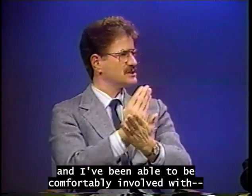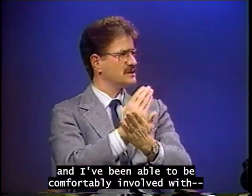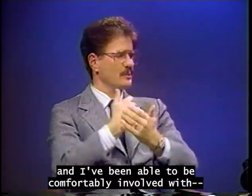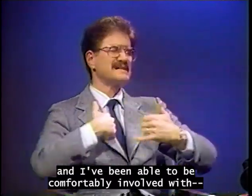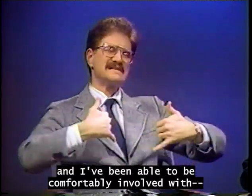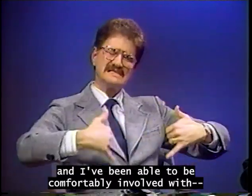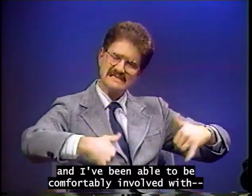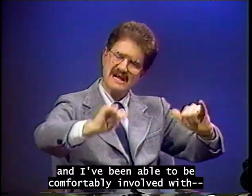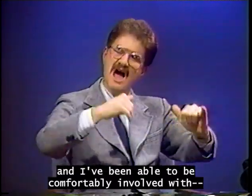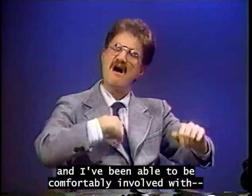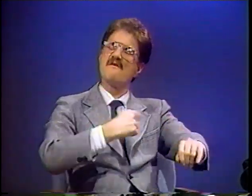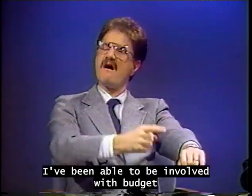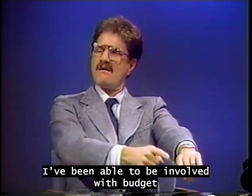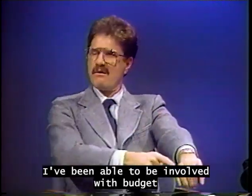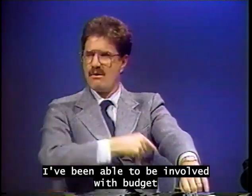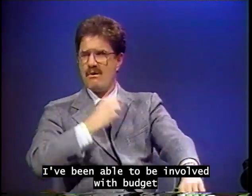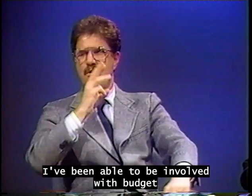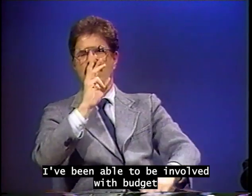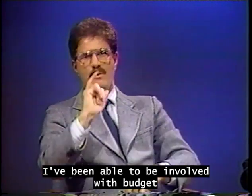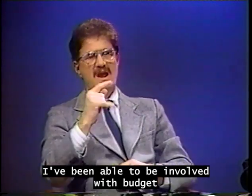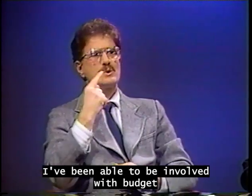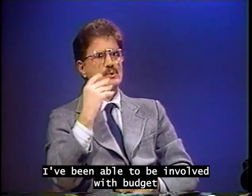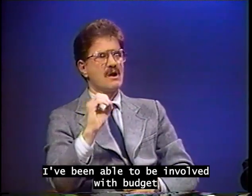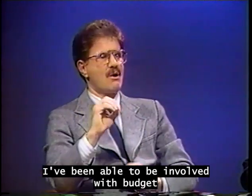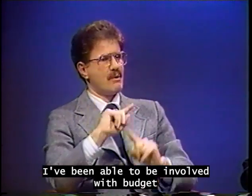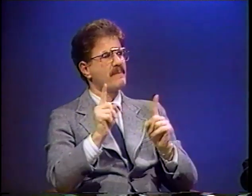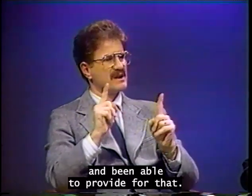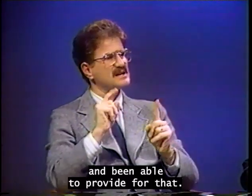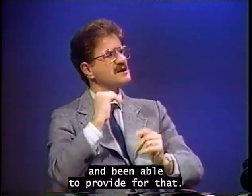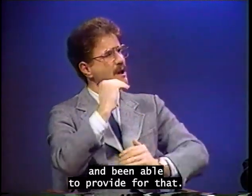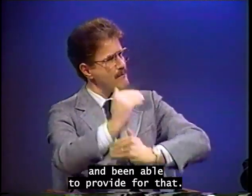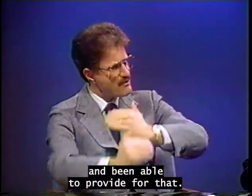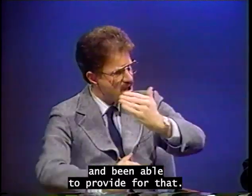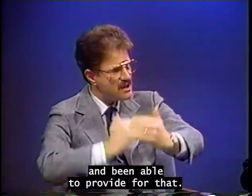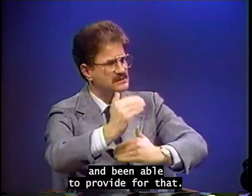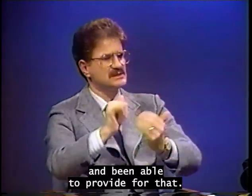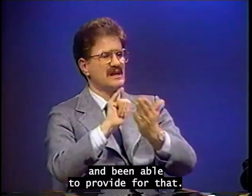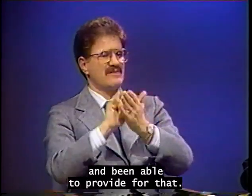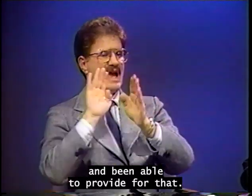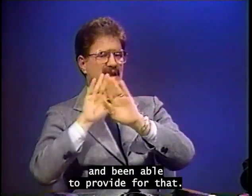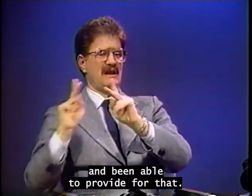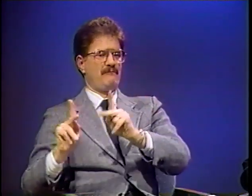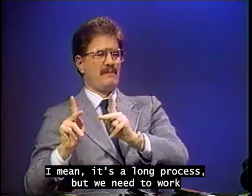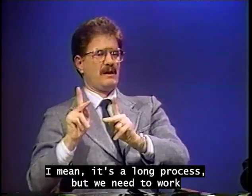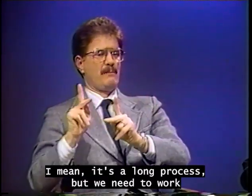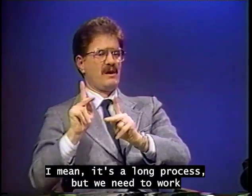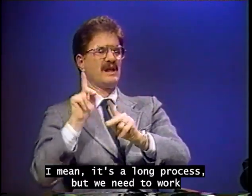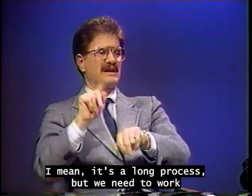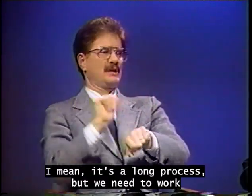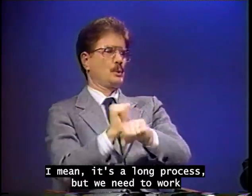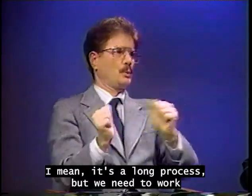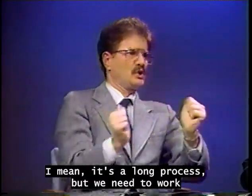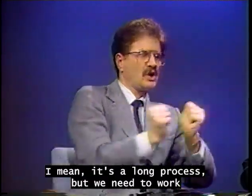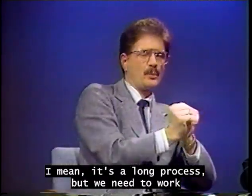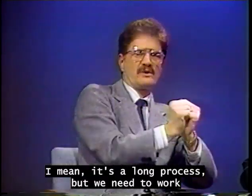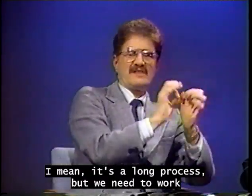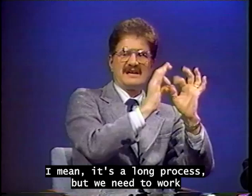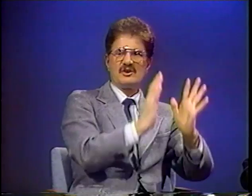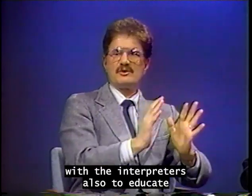with, I've been able to be involved with budget and be able to provide for that. I mean, it's a long process, but we need to work